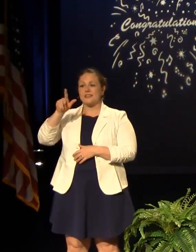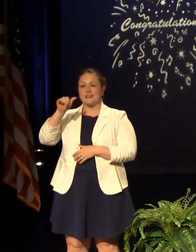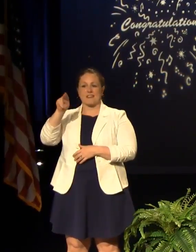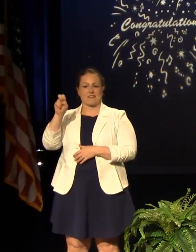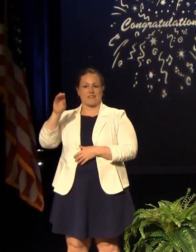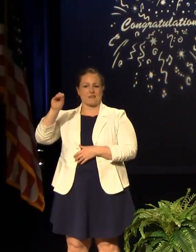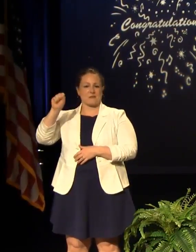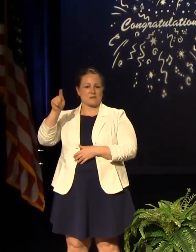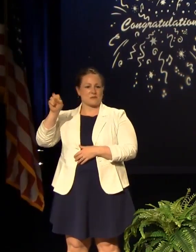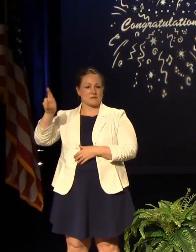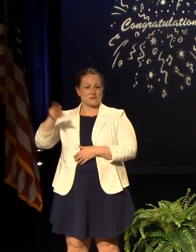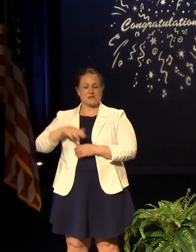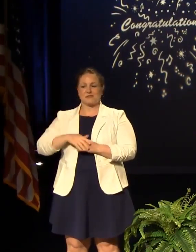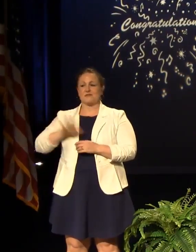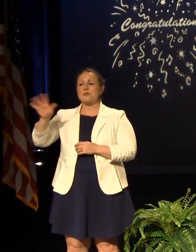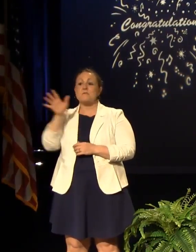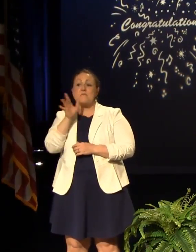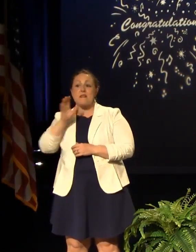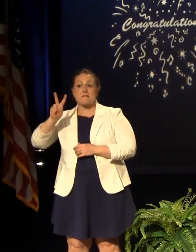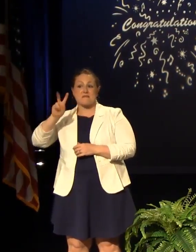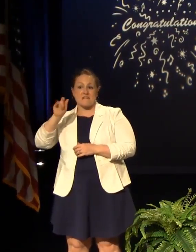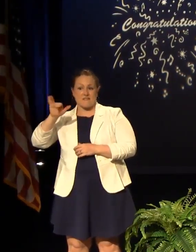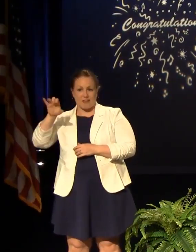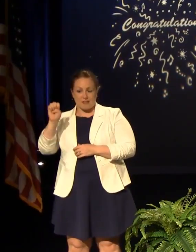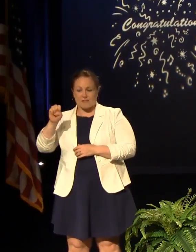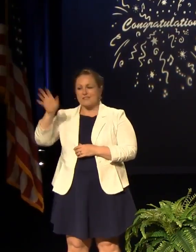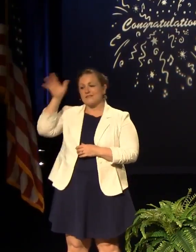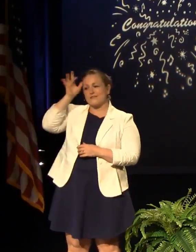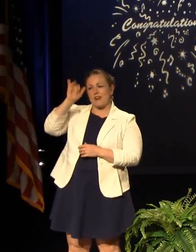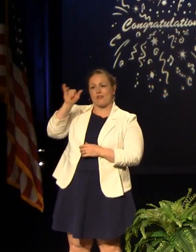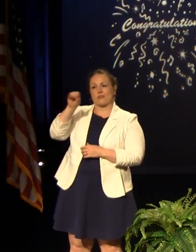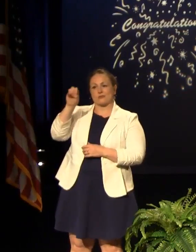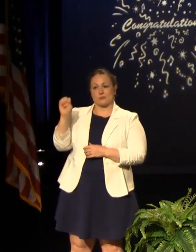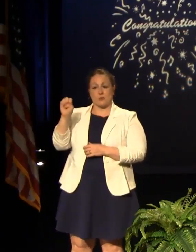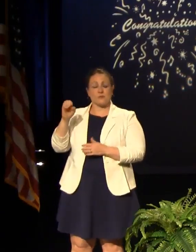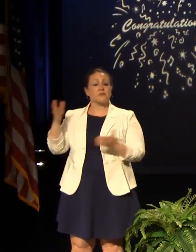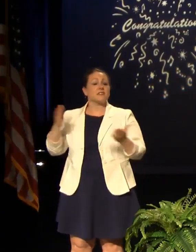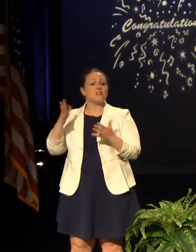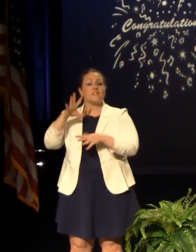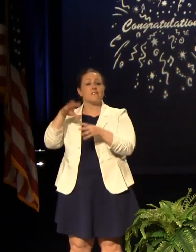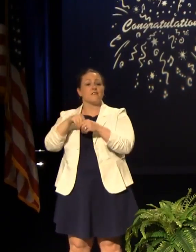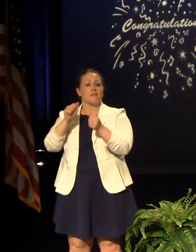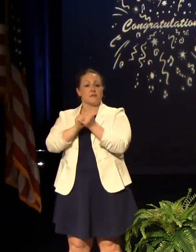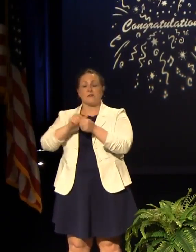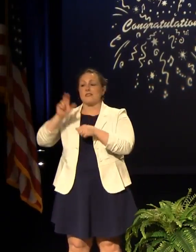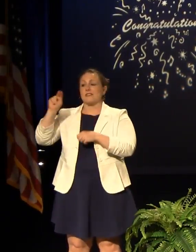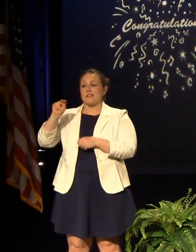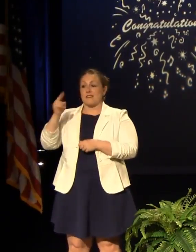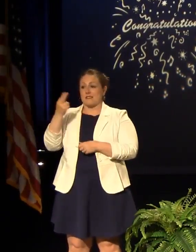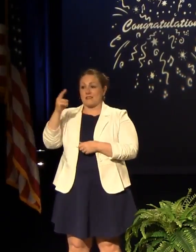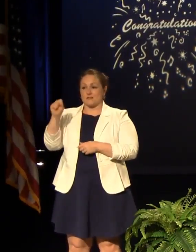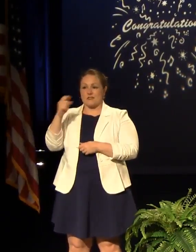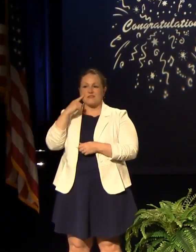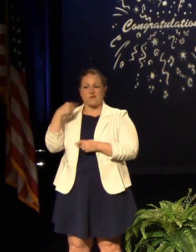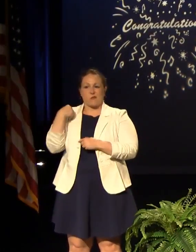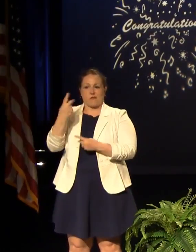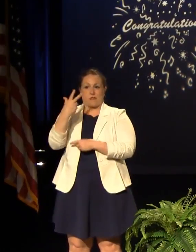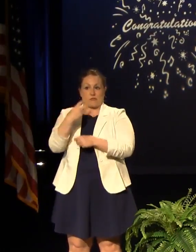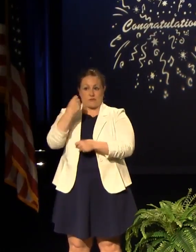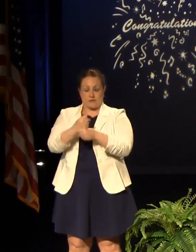is the youngest daughter of Valerie and Joe. At Lakeview, Caroline was part of the National Honor Society for 3 years. Caroline is a